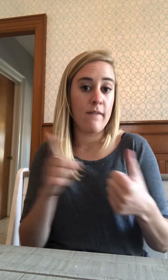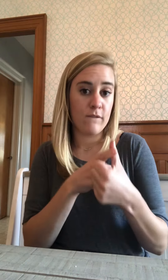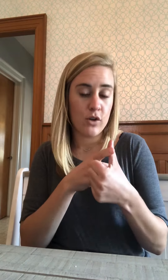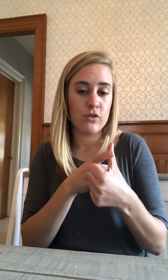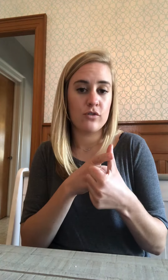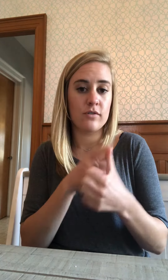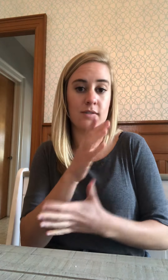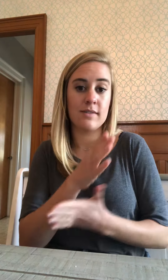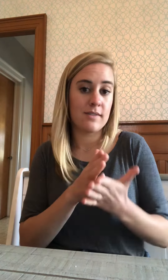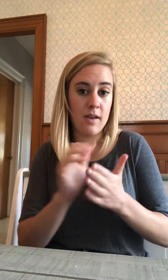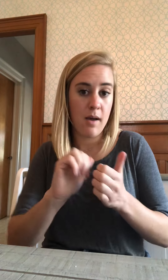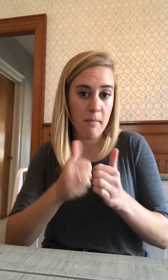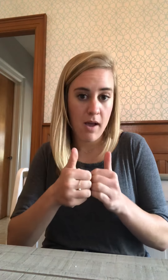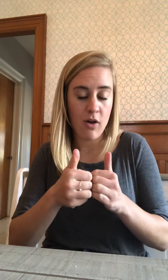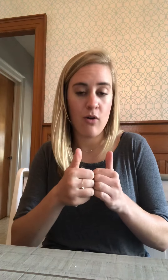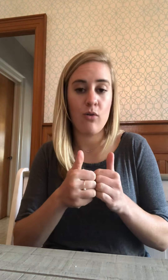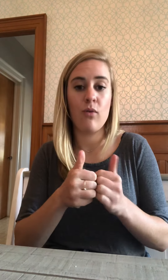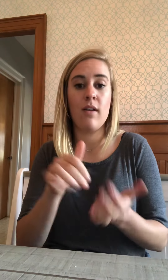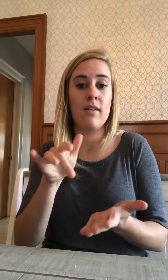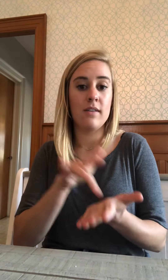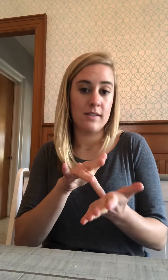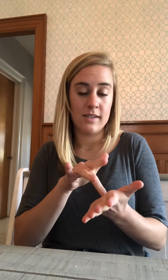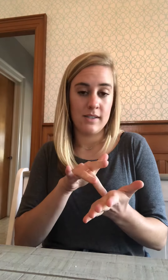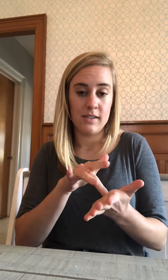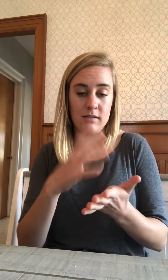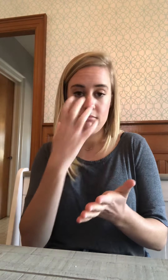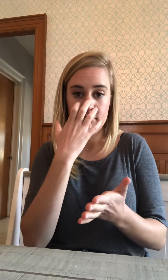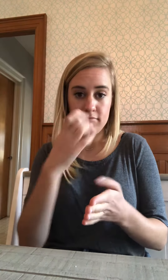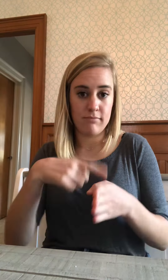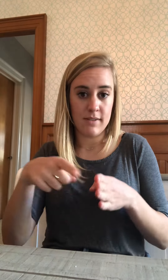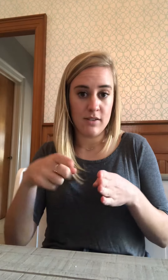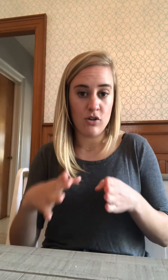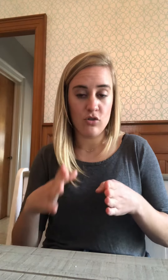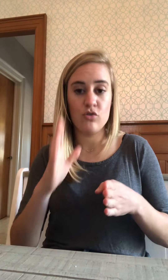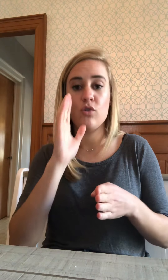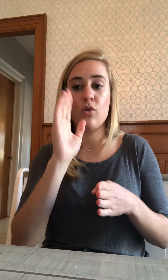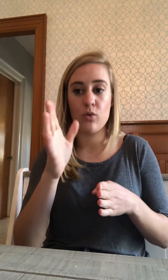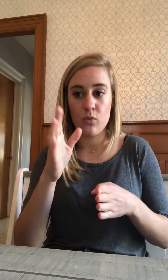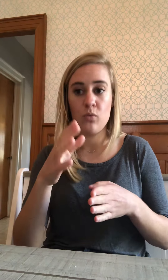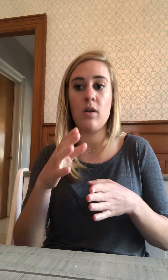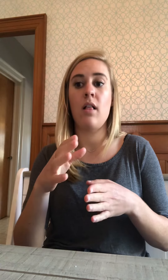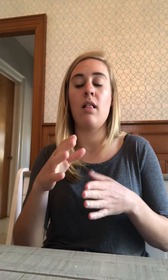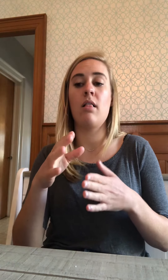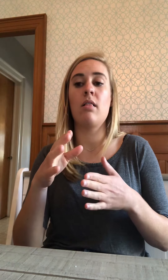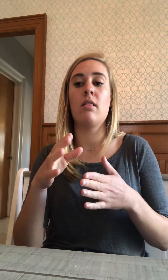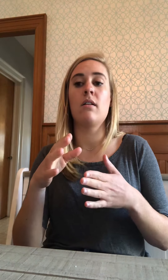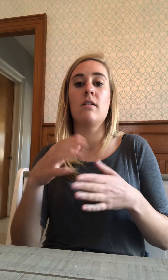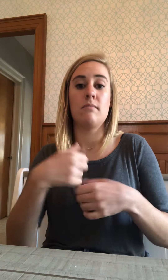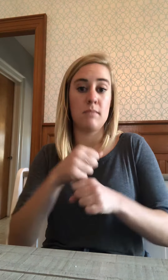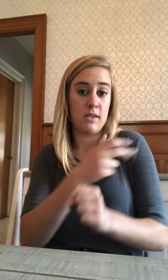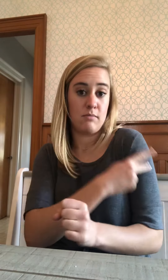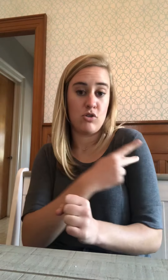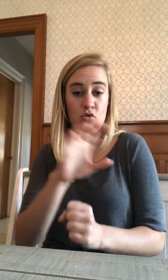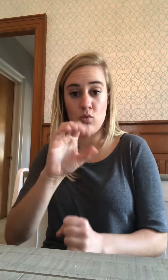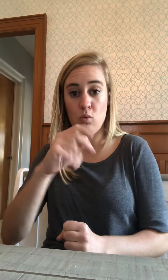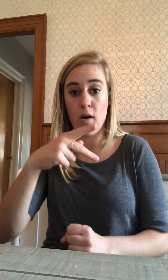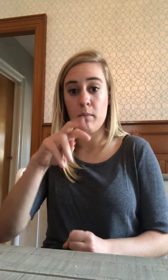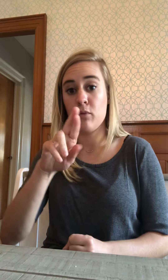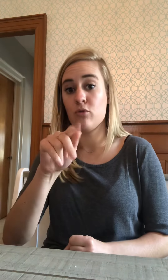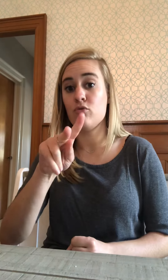somehow the anesthesiologist gets the patient to a level of cooperation. And sometimes the patient is